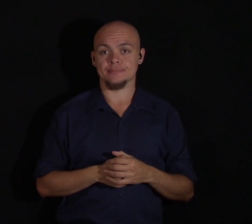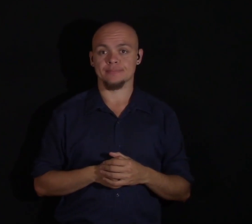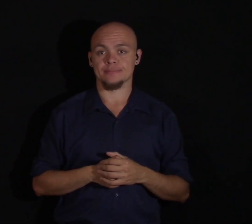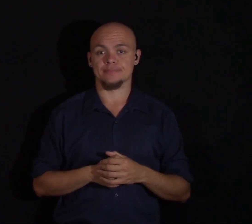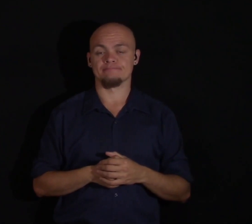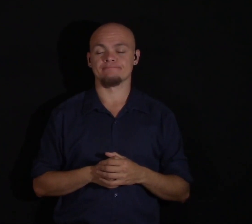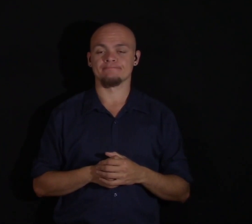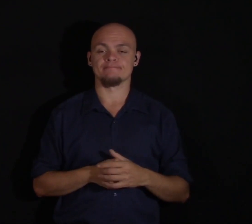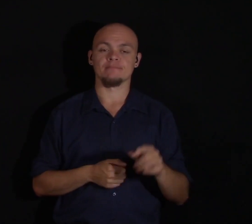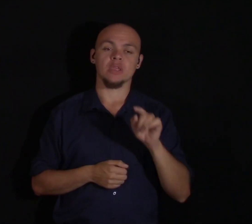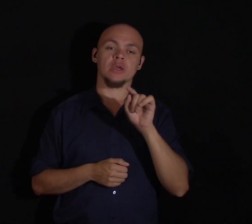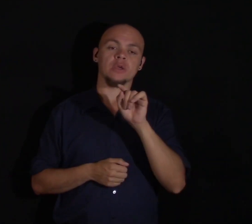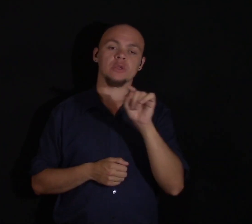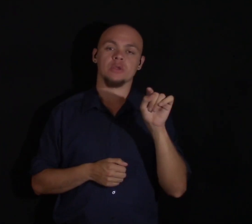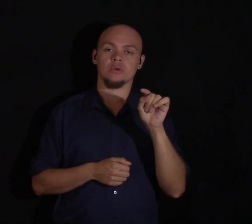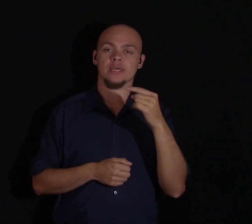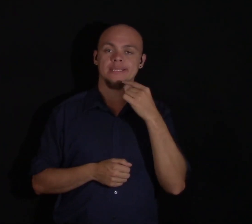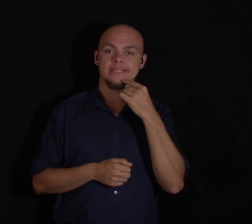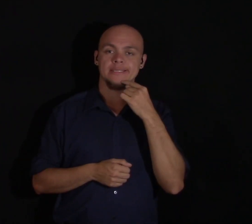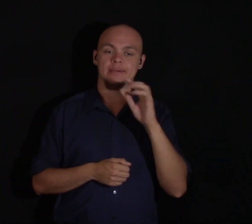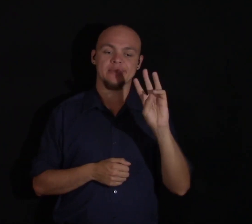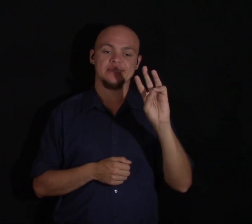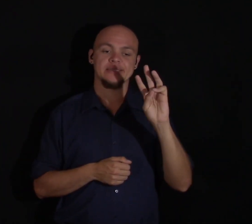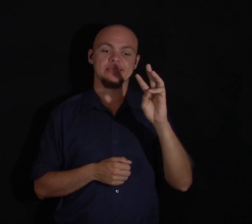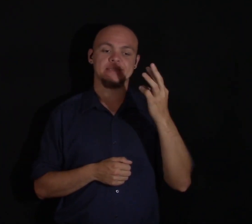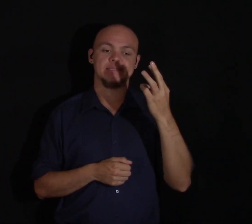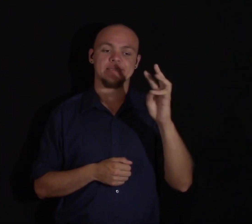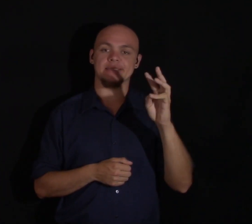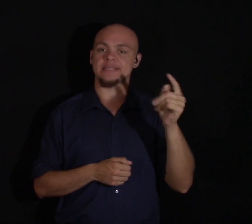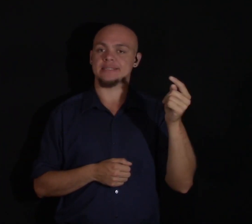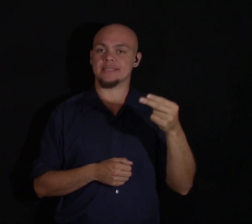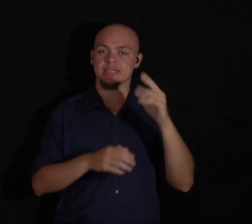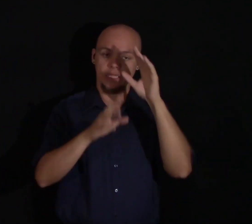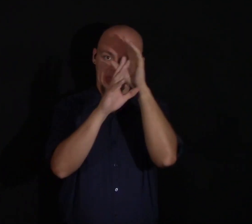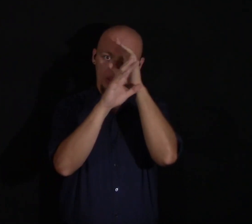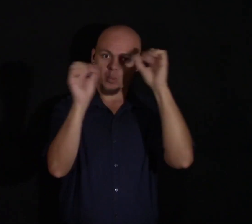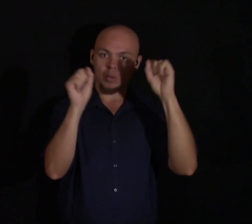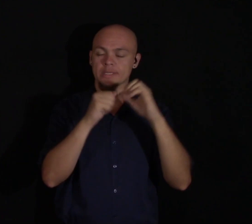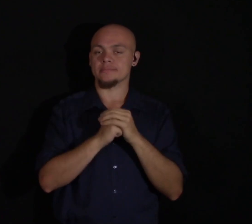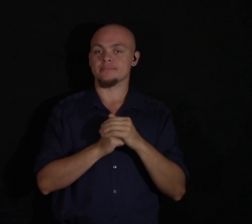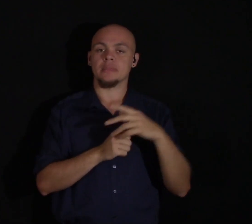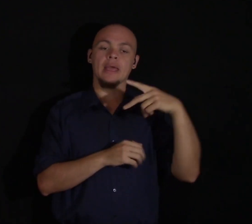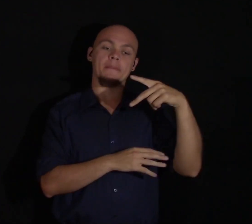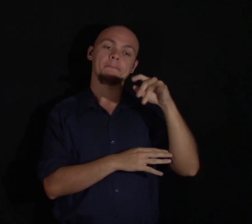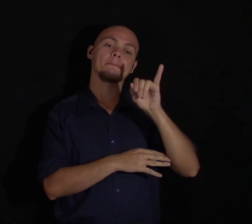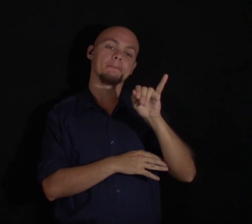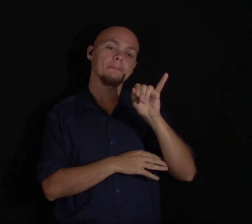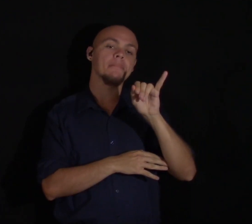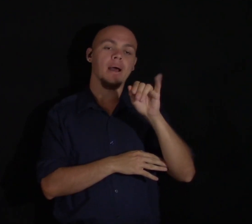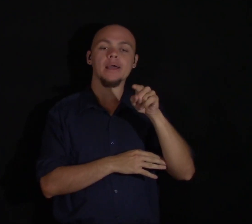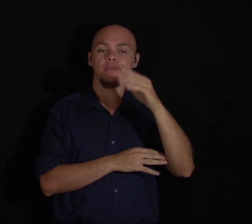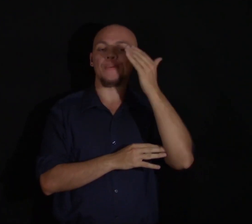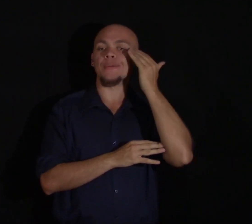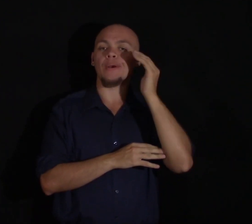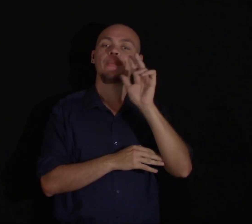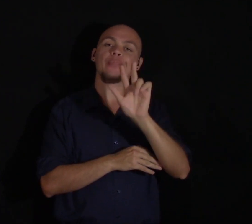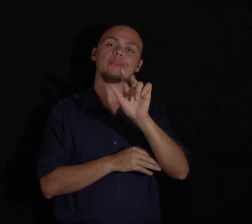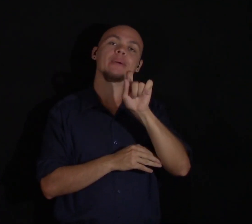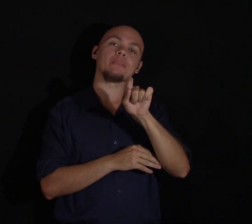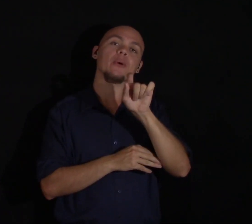Many of you can probably name the 16th president. Perhaps you recall that pi equals approximately